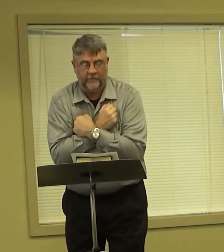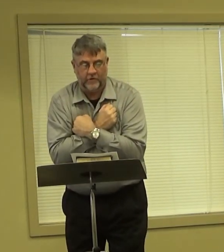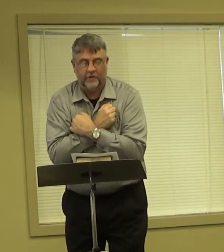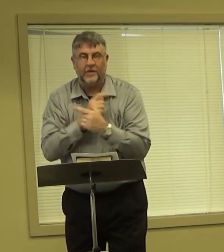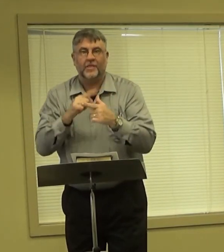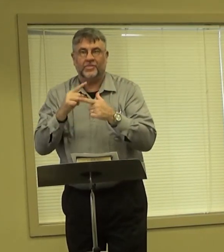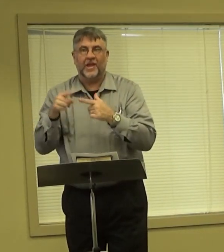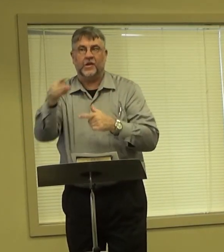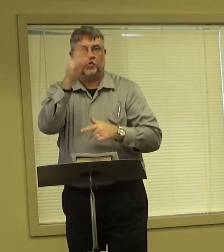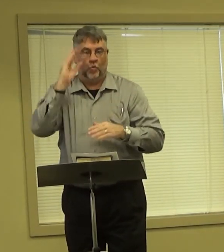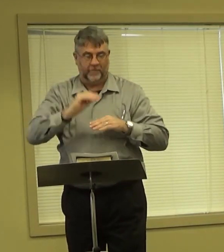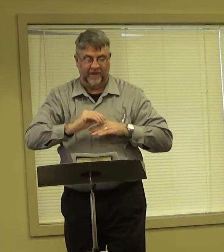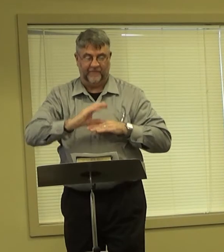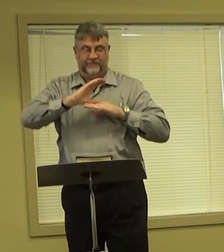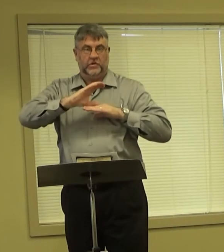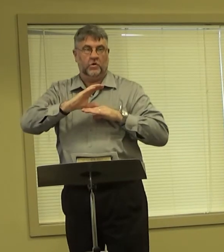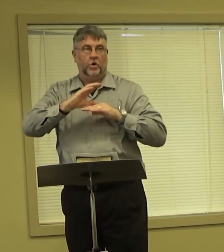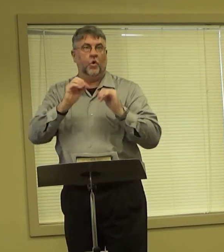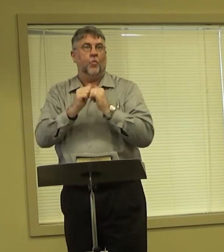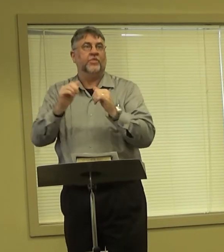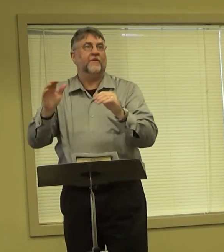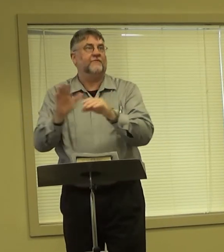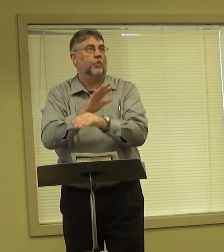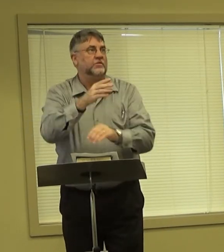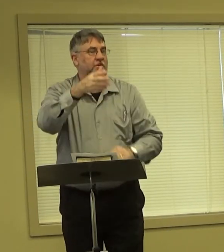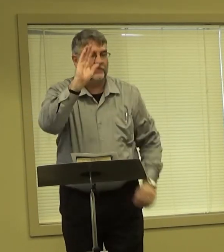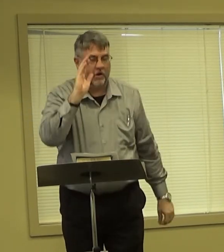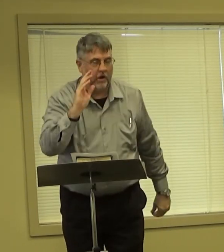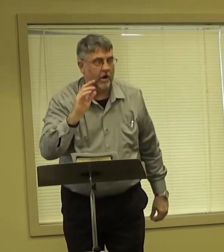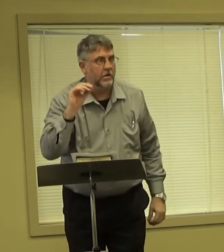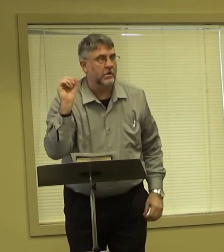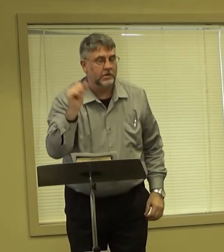how high, long, wide, and deep that love is.